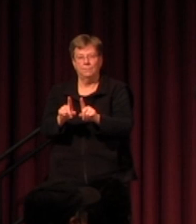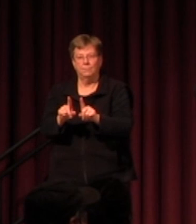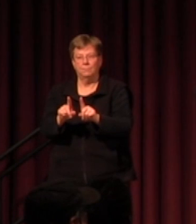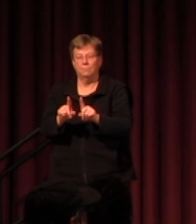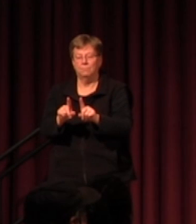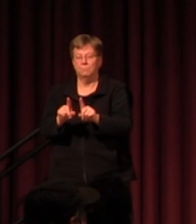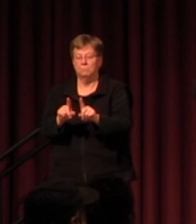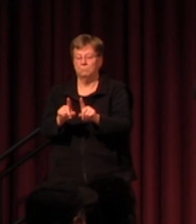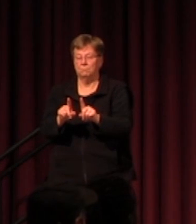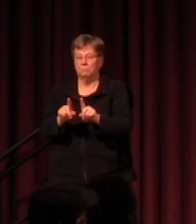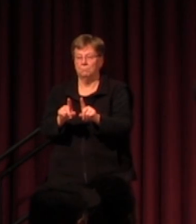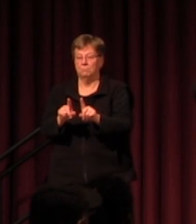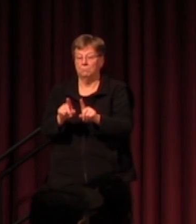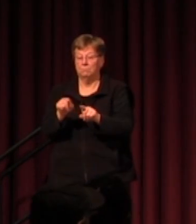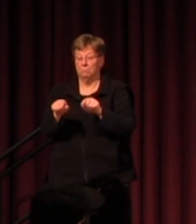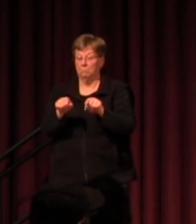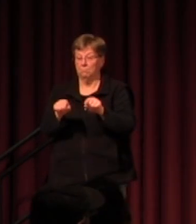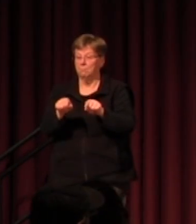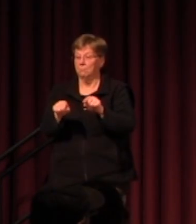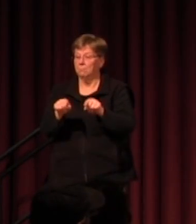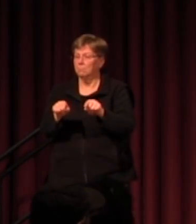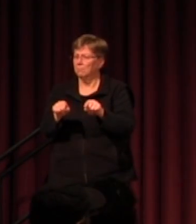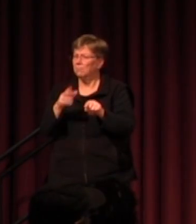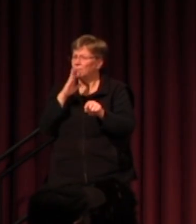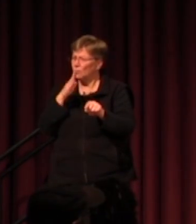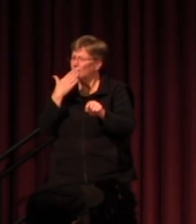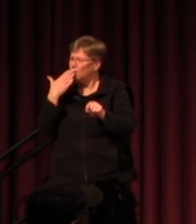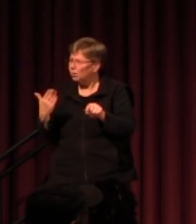Let's say both of them are really good people.